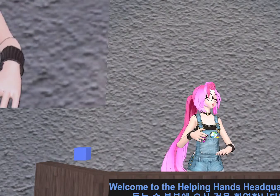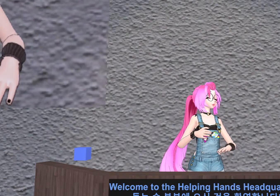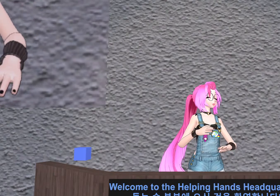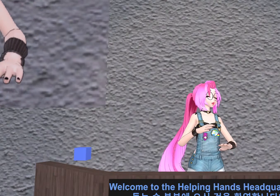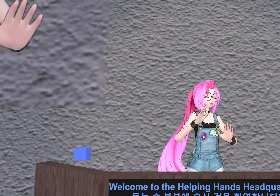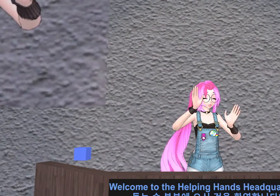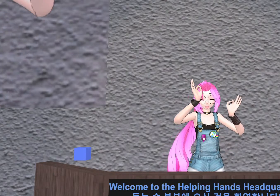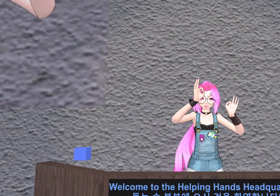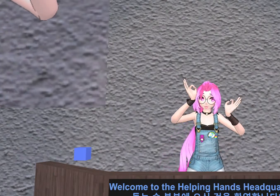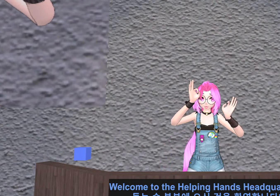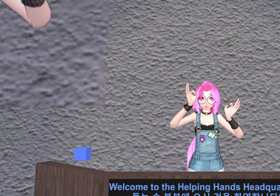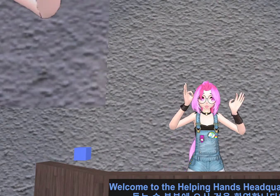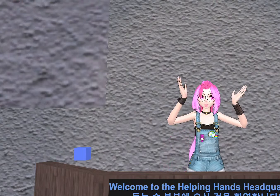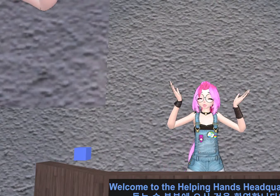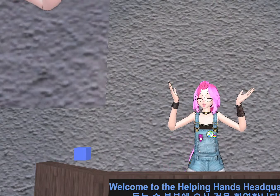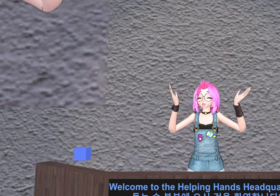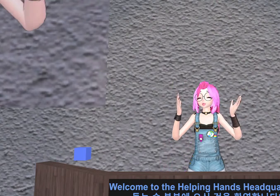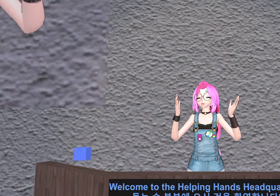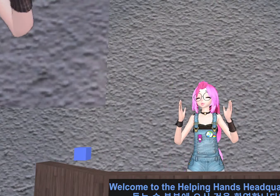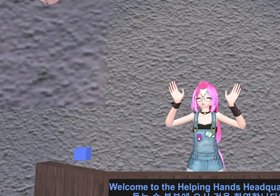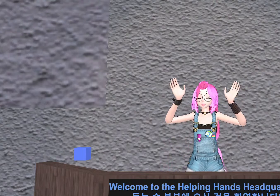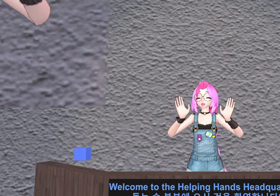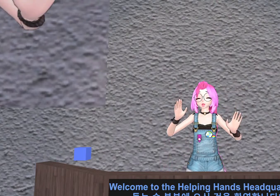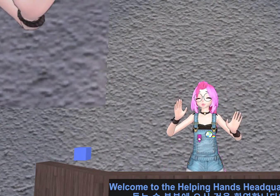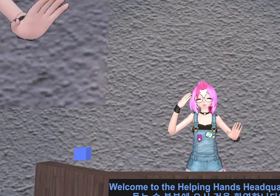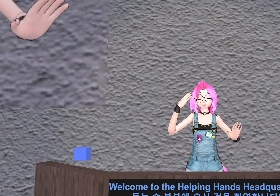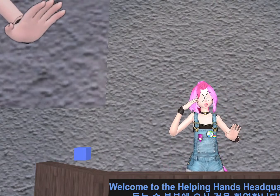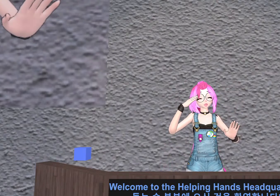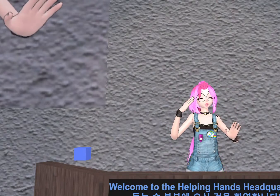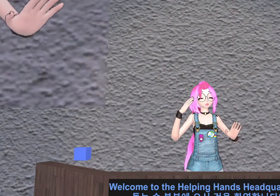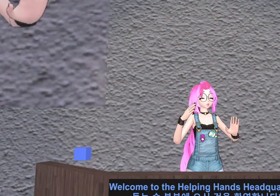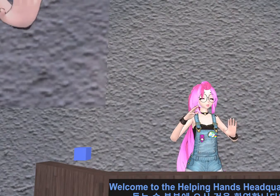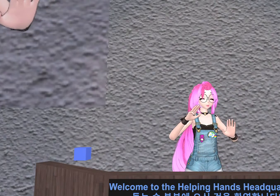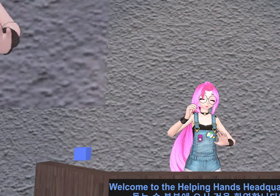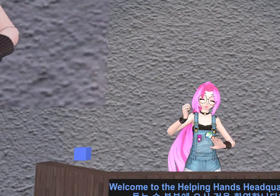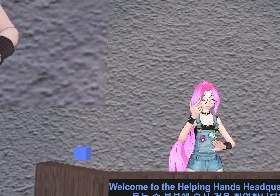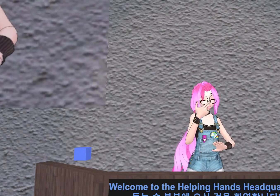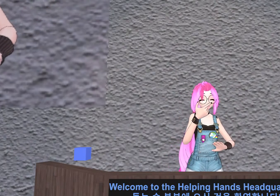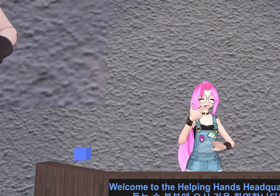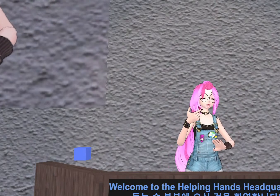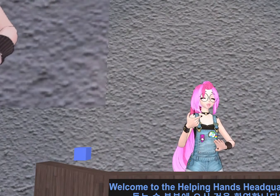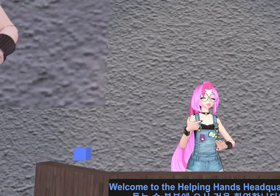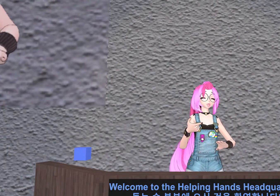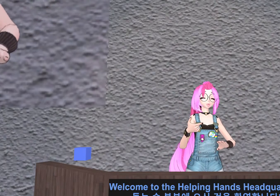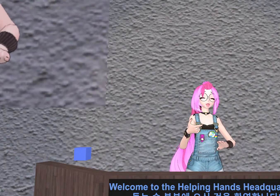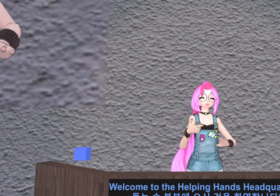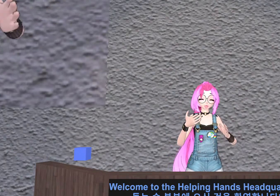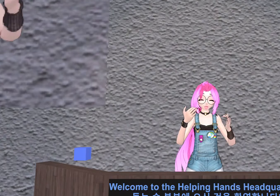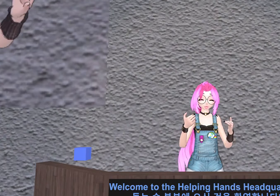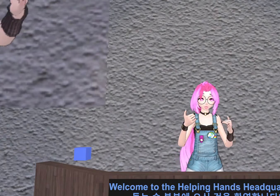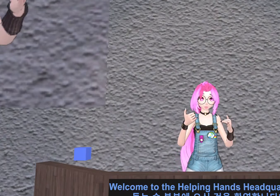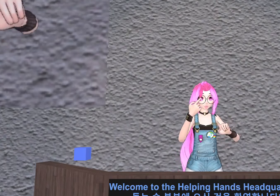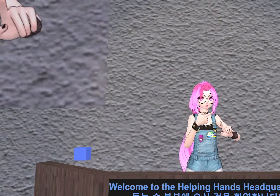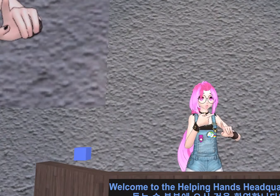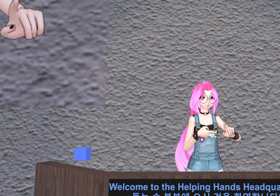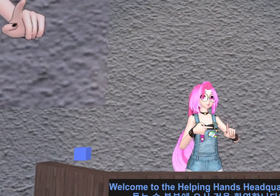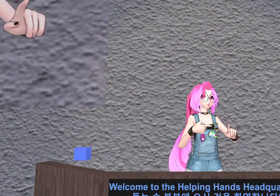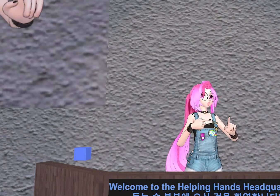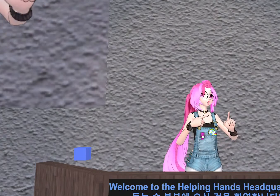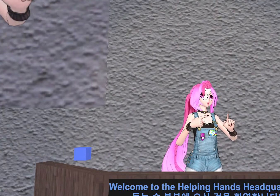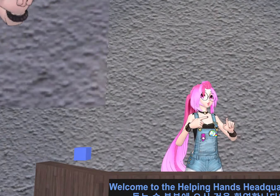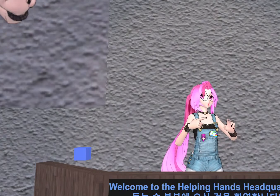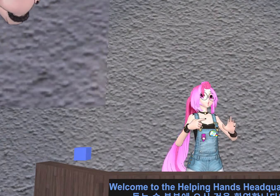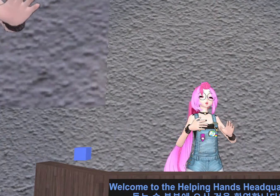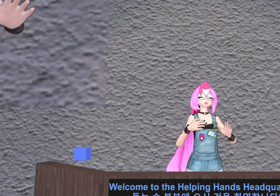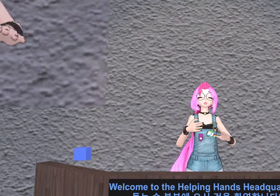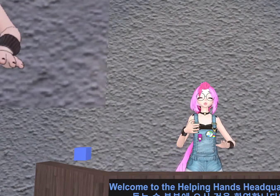for some of you. But for those of you who don't know, this is an awesome thing to know. Just in general, all the time, but especially